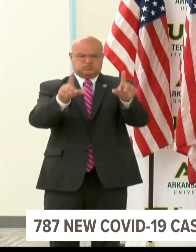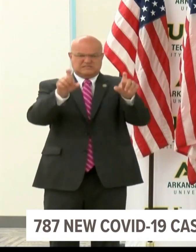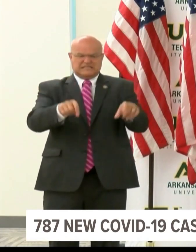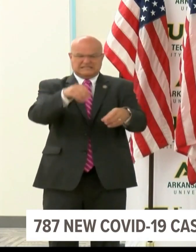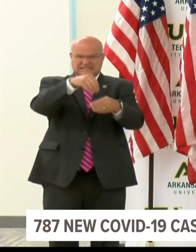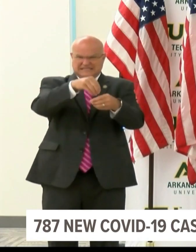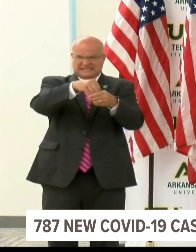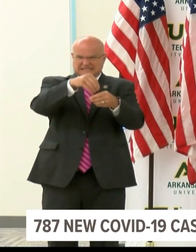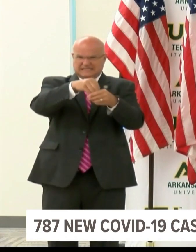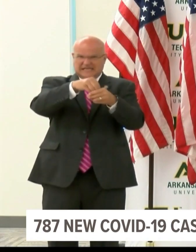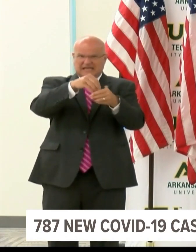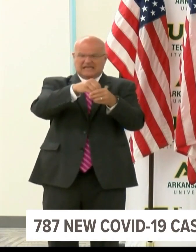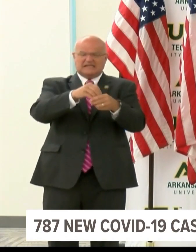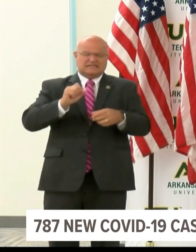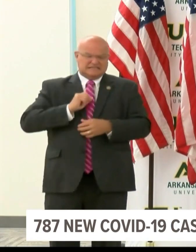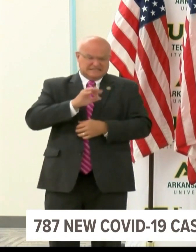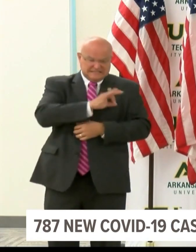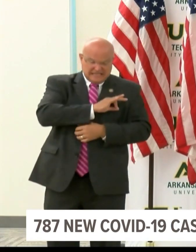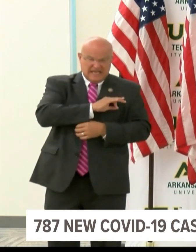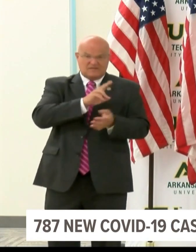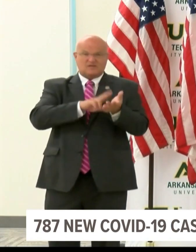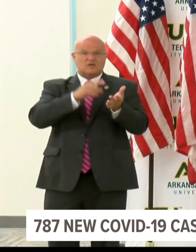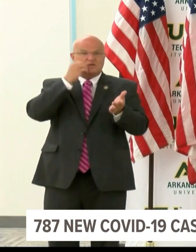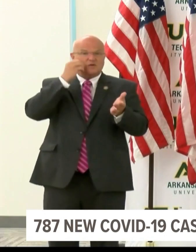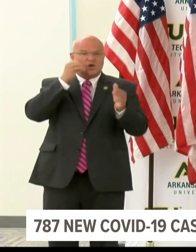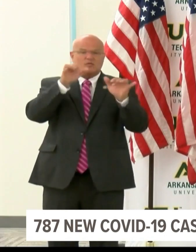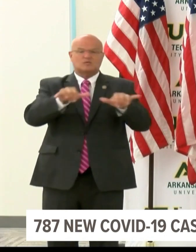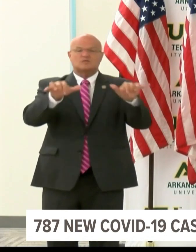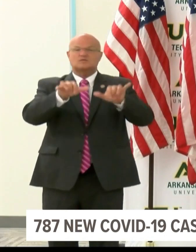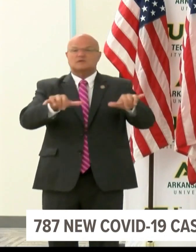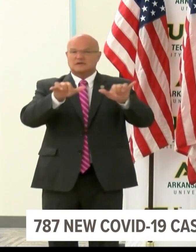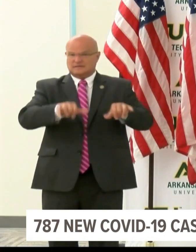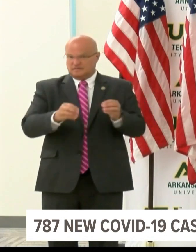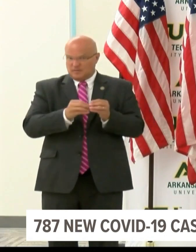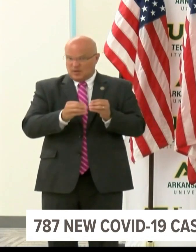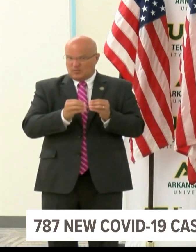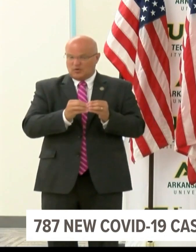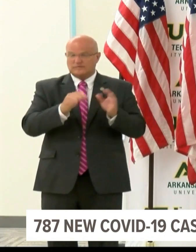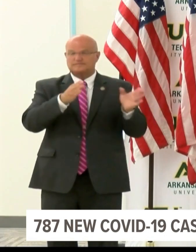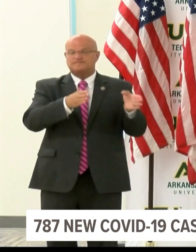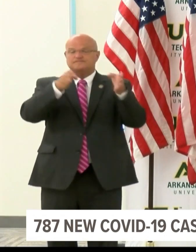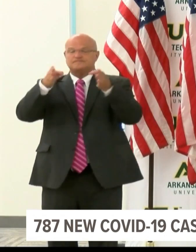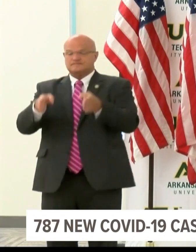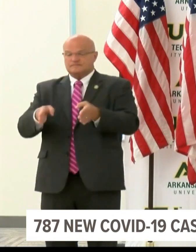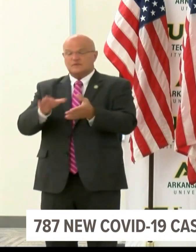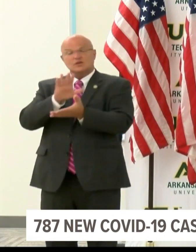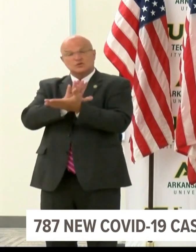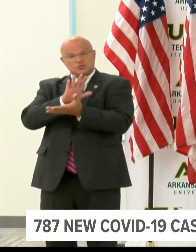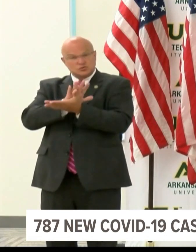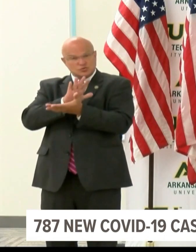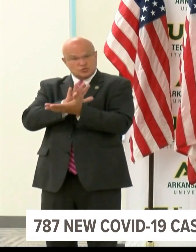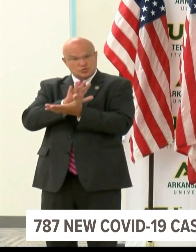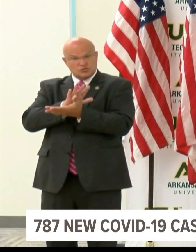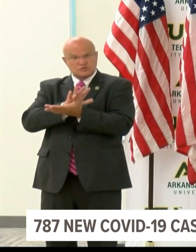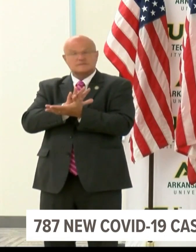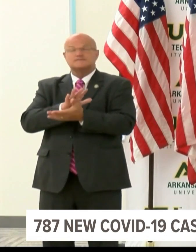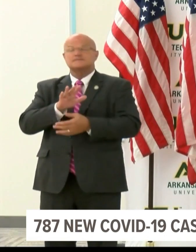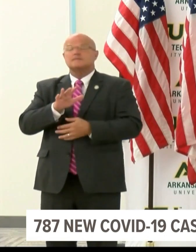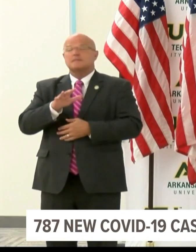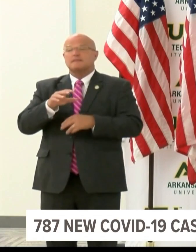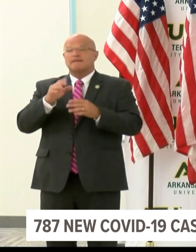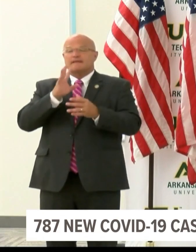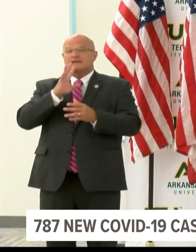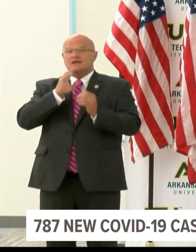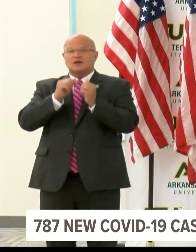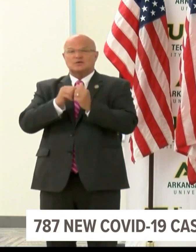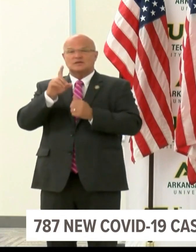testing, particularly of staff there on a routine basis. In terms of schools, in